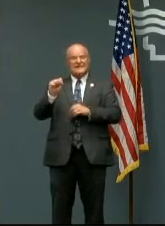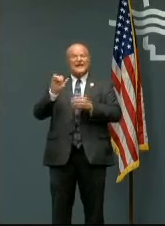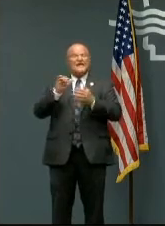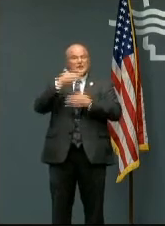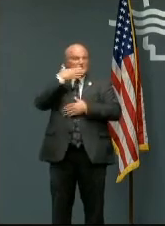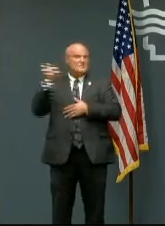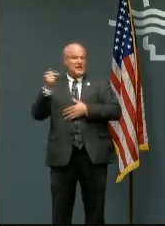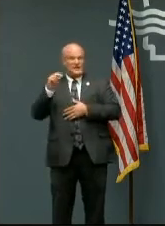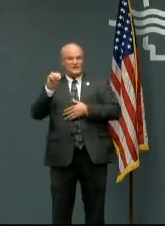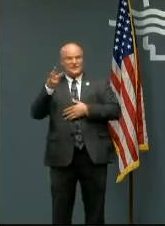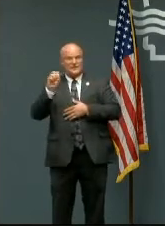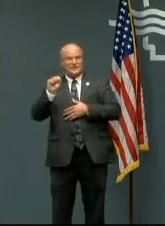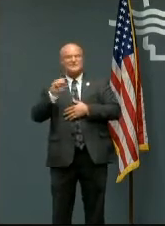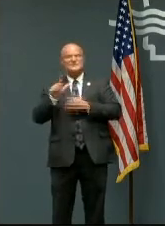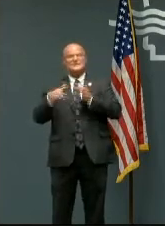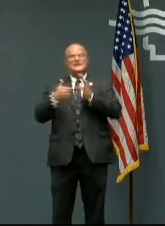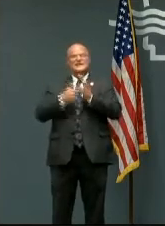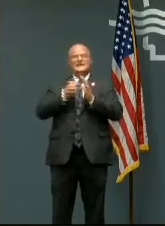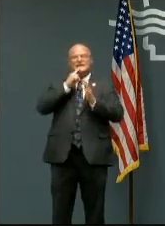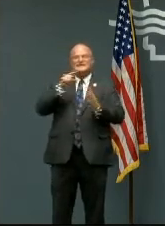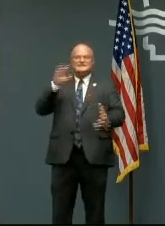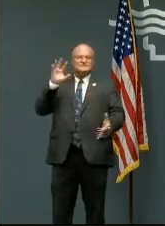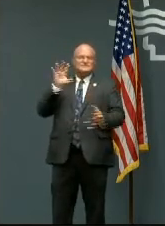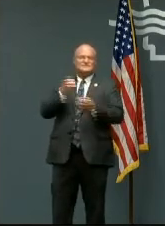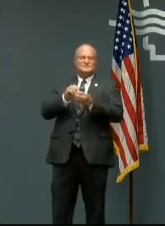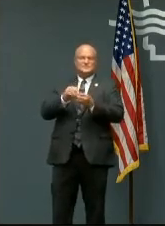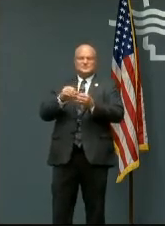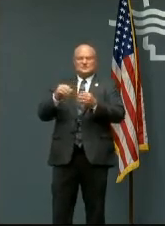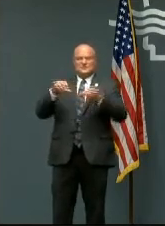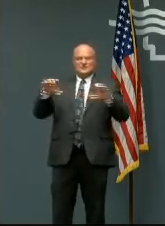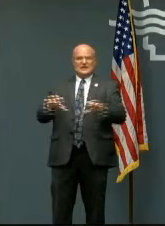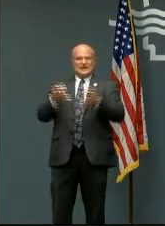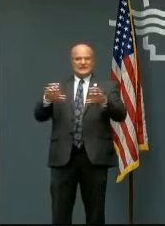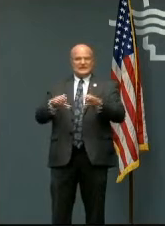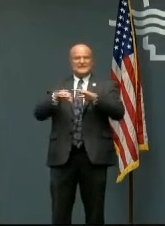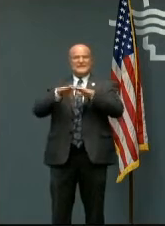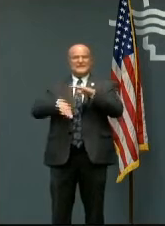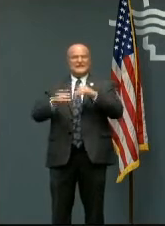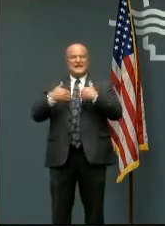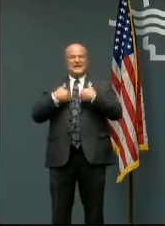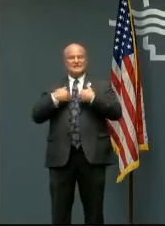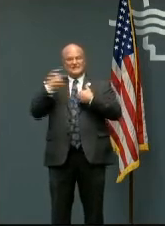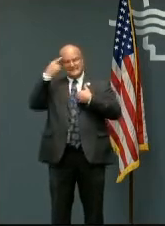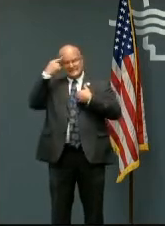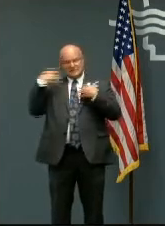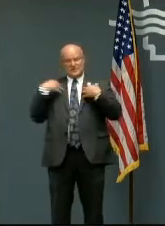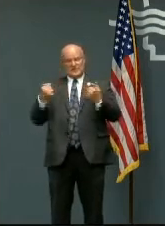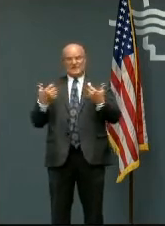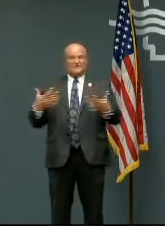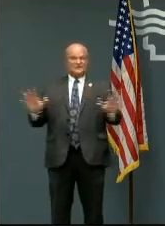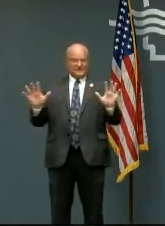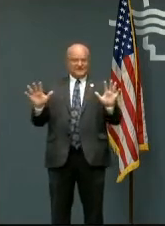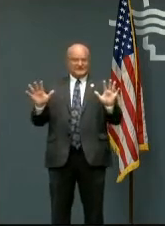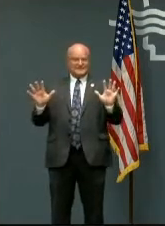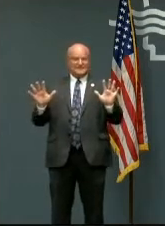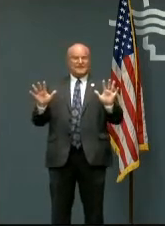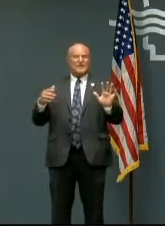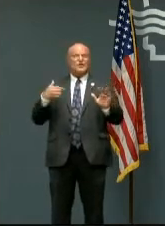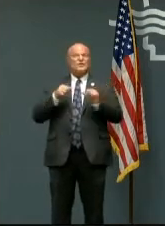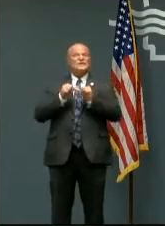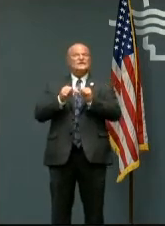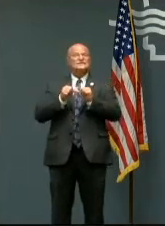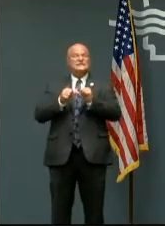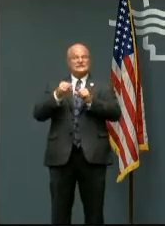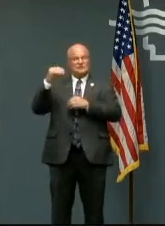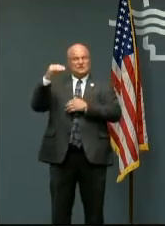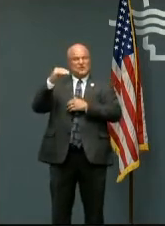even better news. This is the total cumulative cases, less those that have been considered recovered. And we continue to